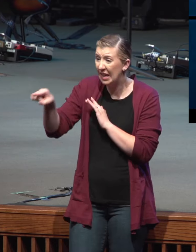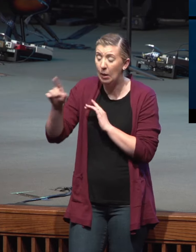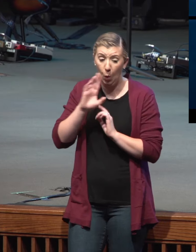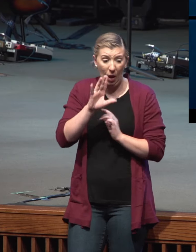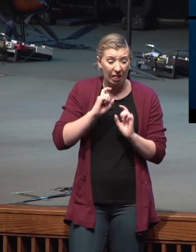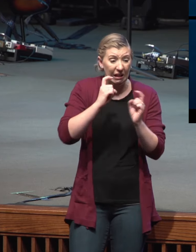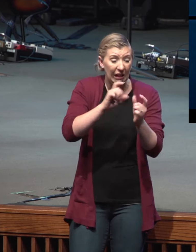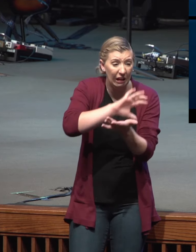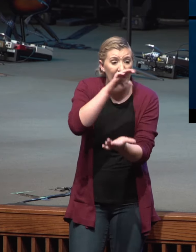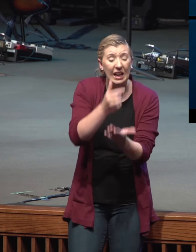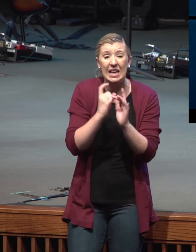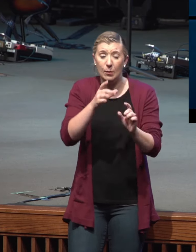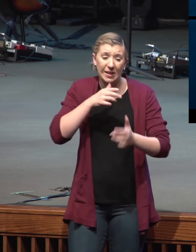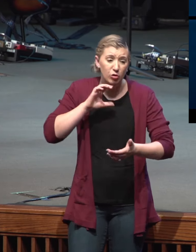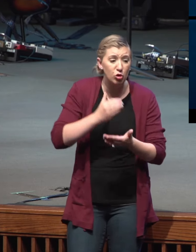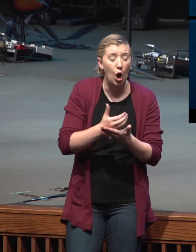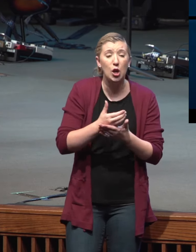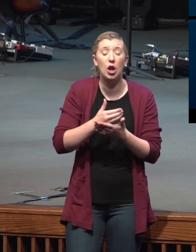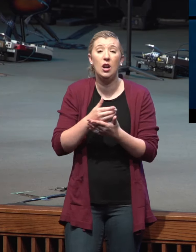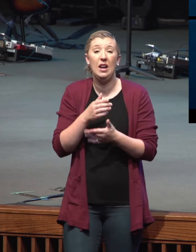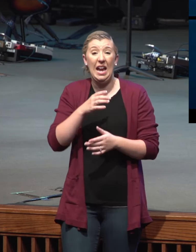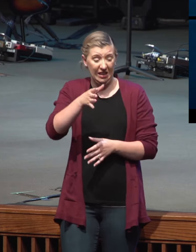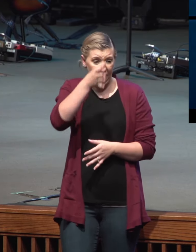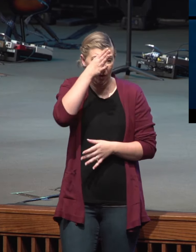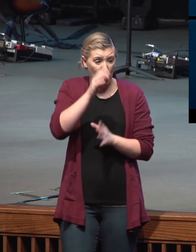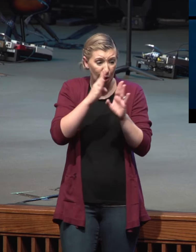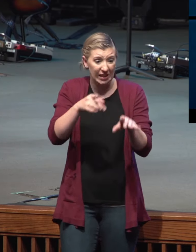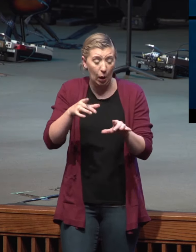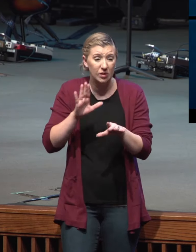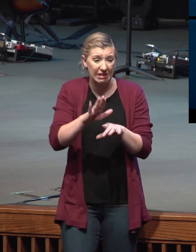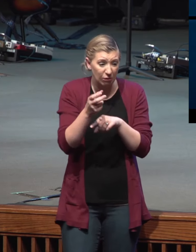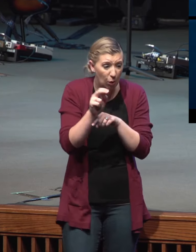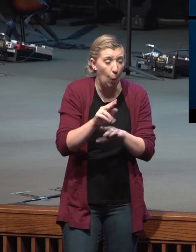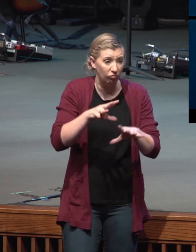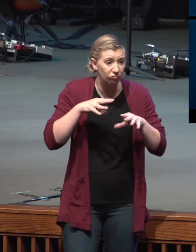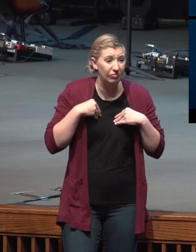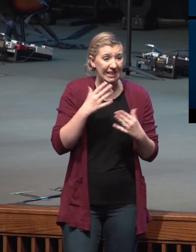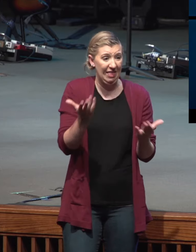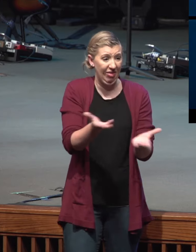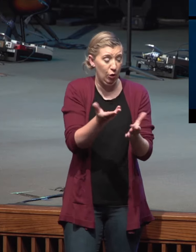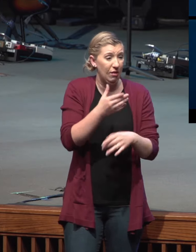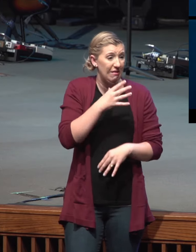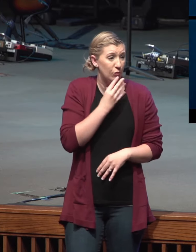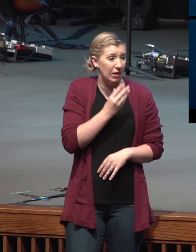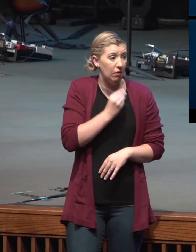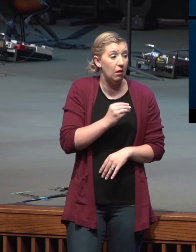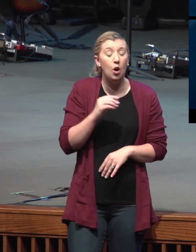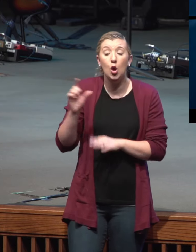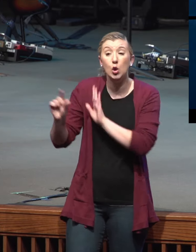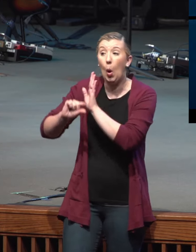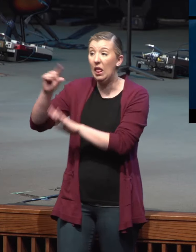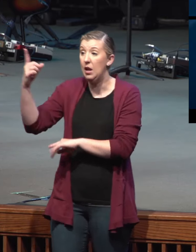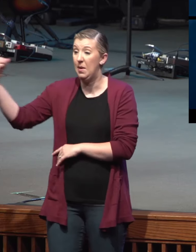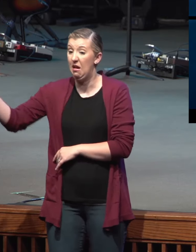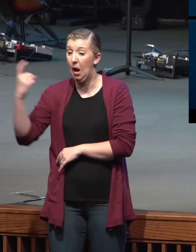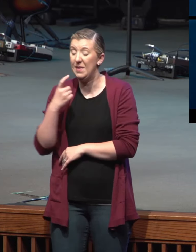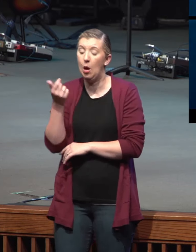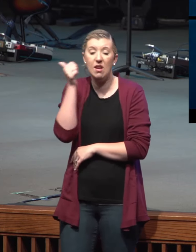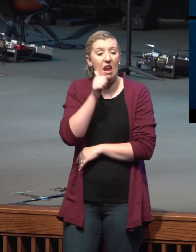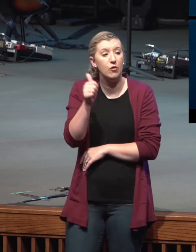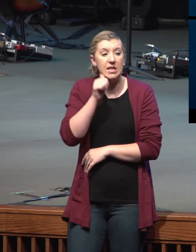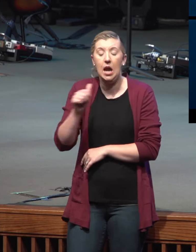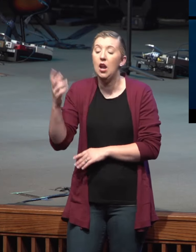give him his daughter and make his father's house free in Israel. Goliath had been coming out every